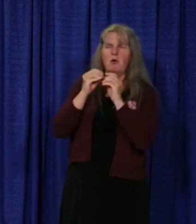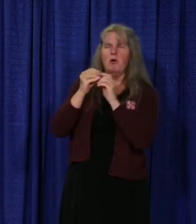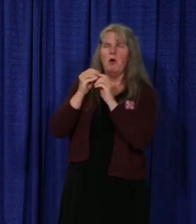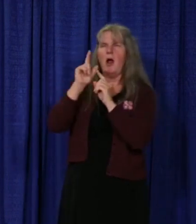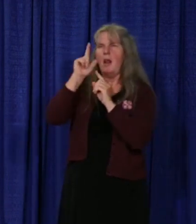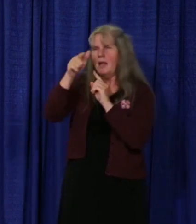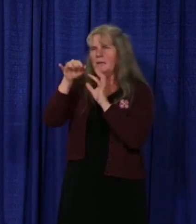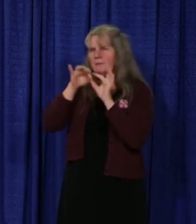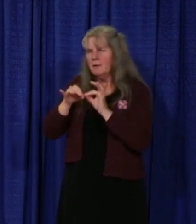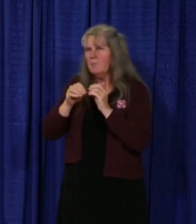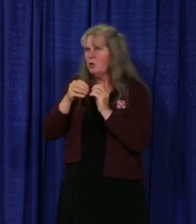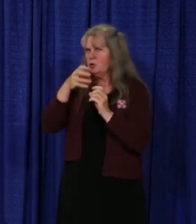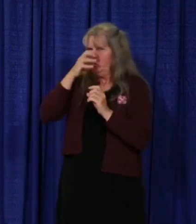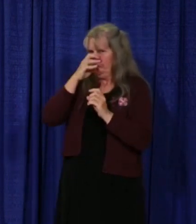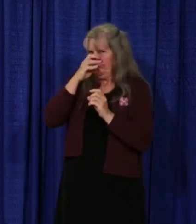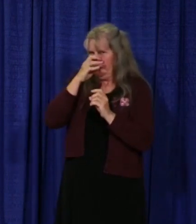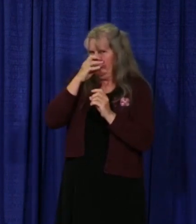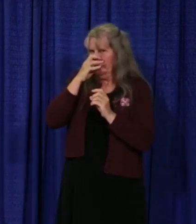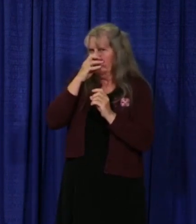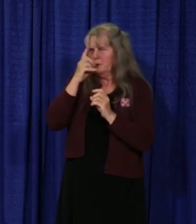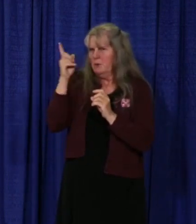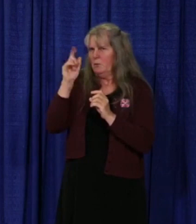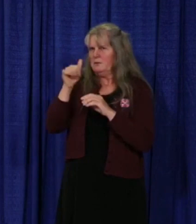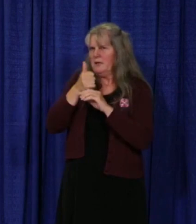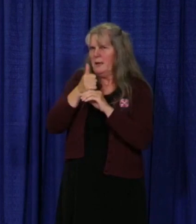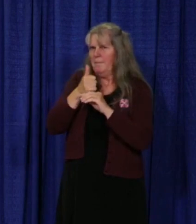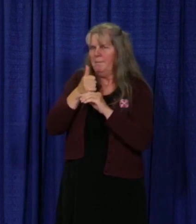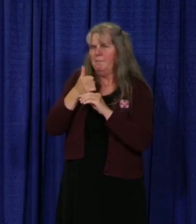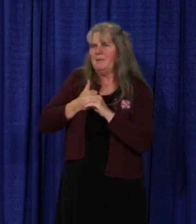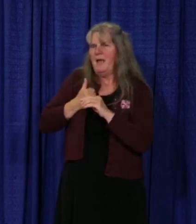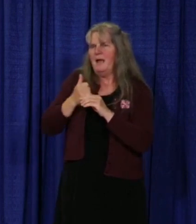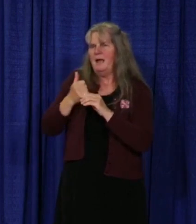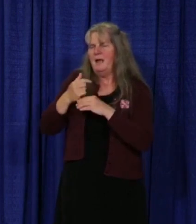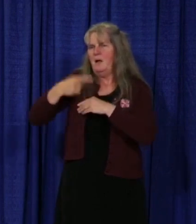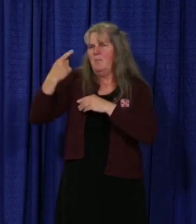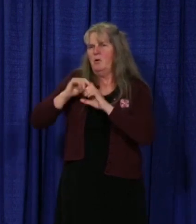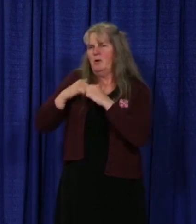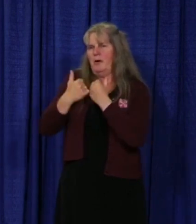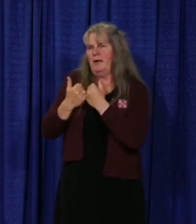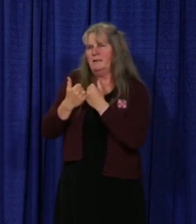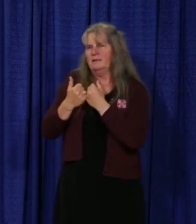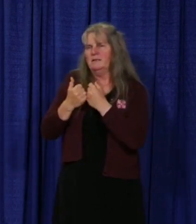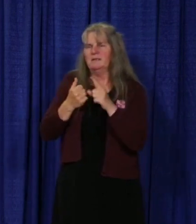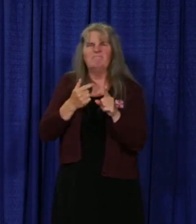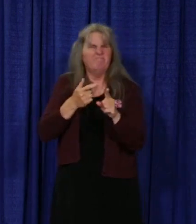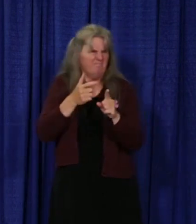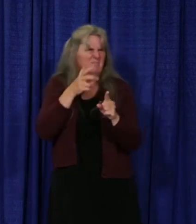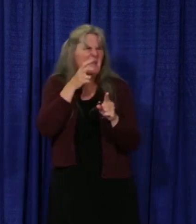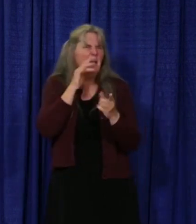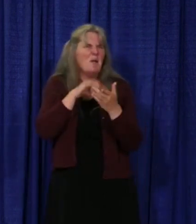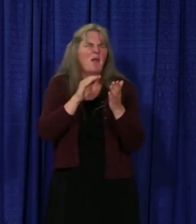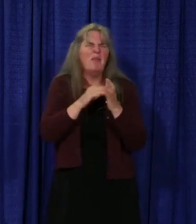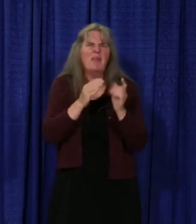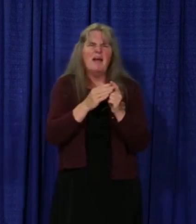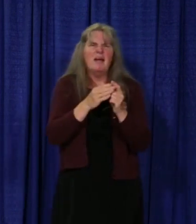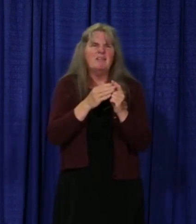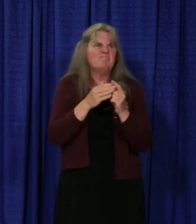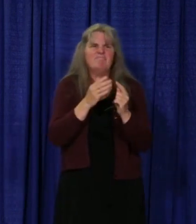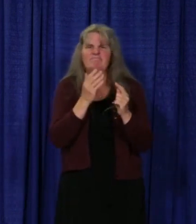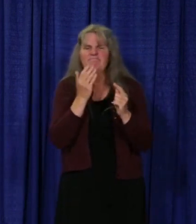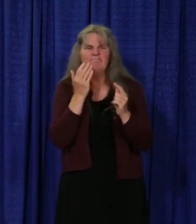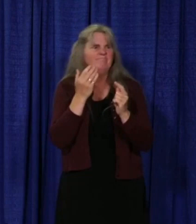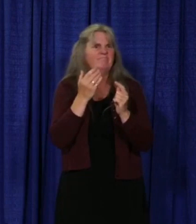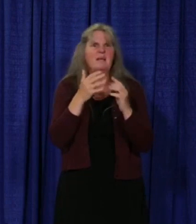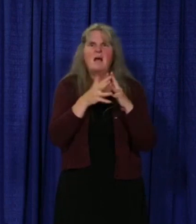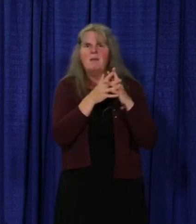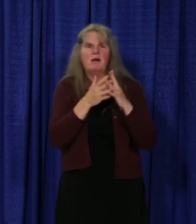more restrictive, with a lens to try to curtail that loophole that we've been hearing about a bit. Making sure